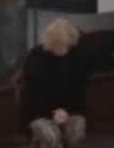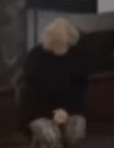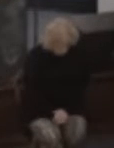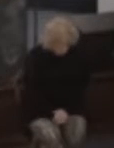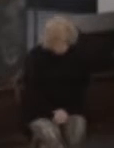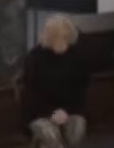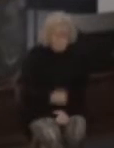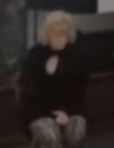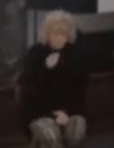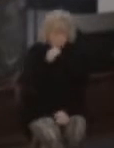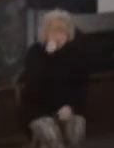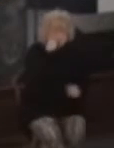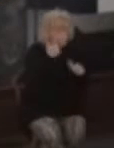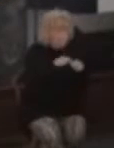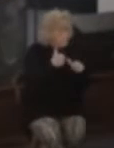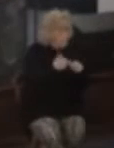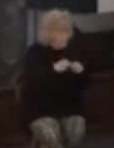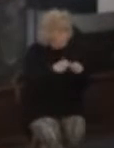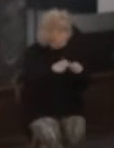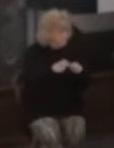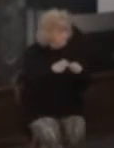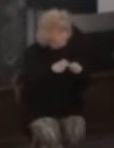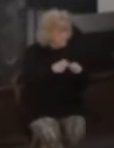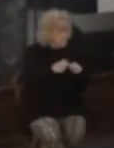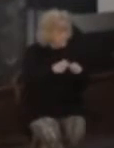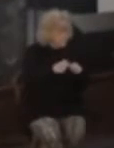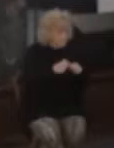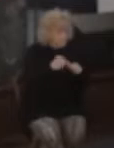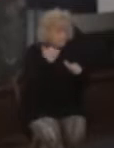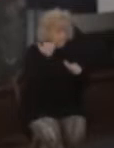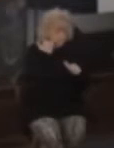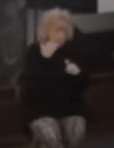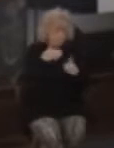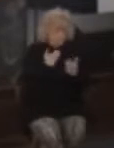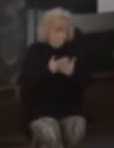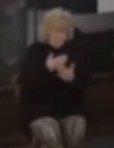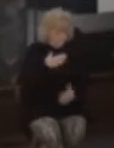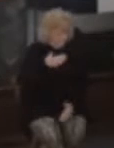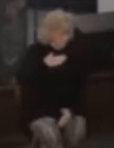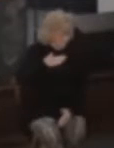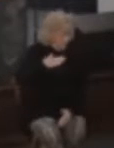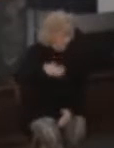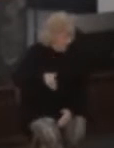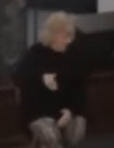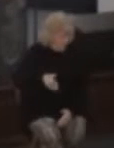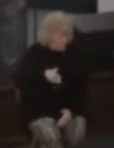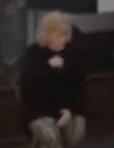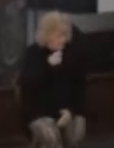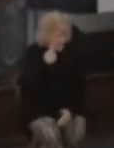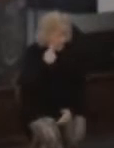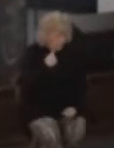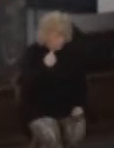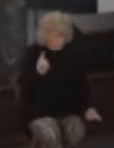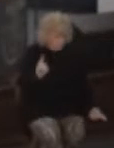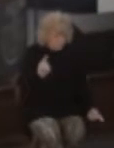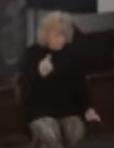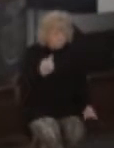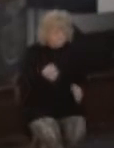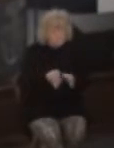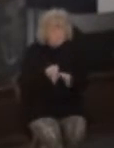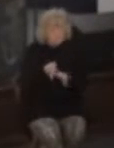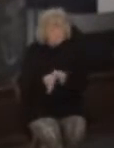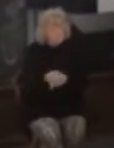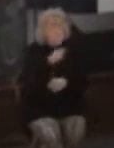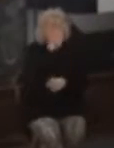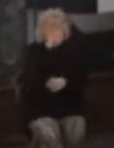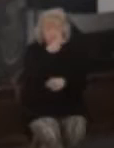I want to remind you just one more time, in case you came in a little late after announcements or something, that we postponed the